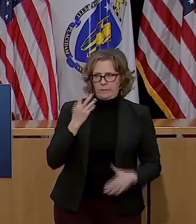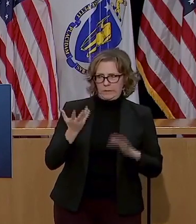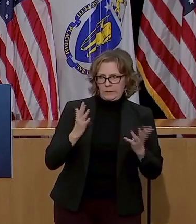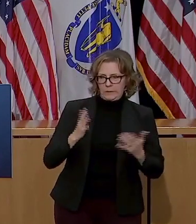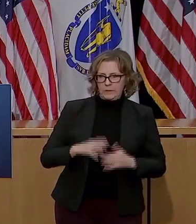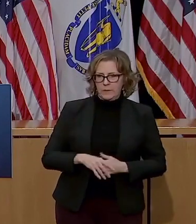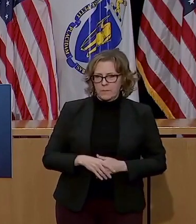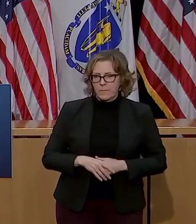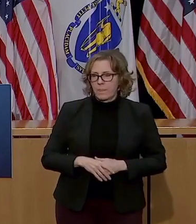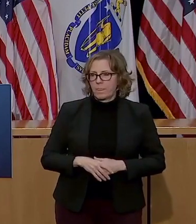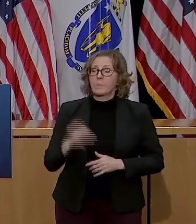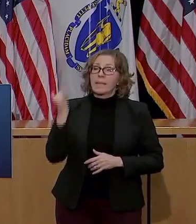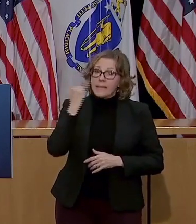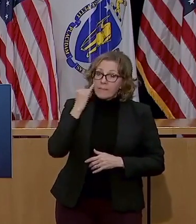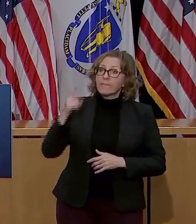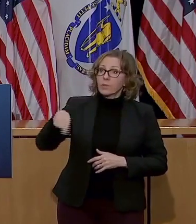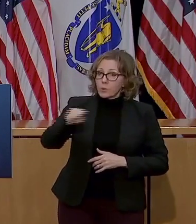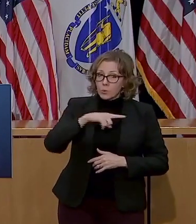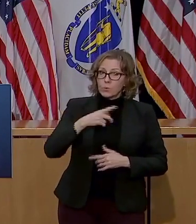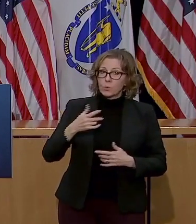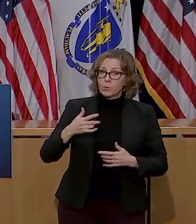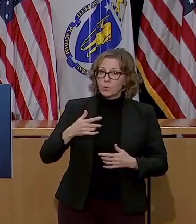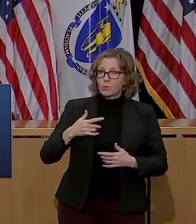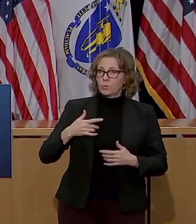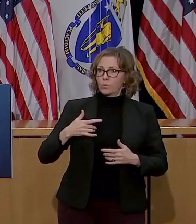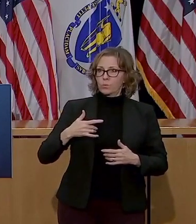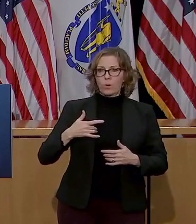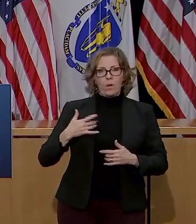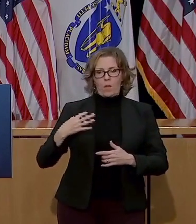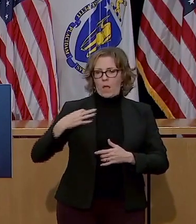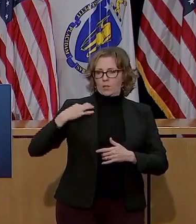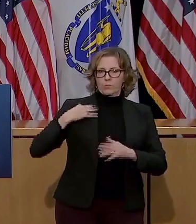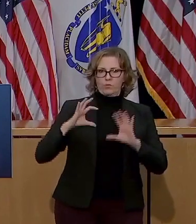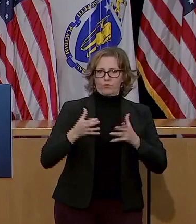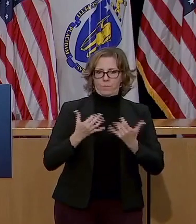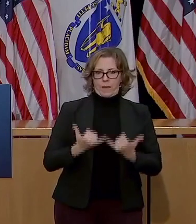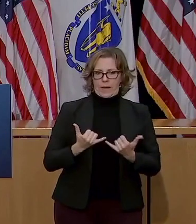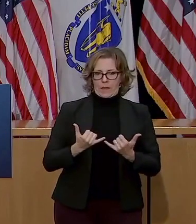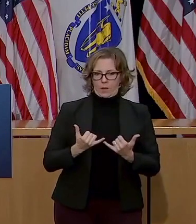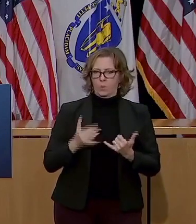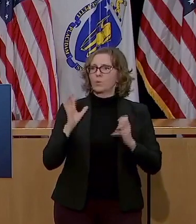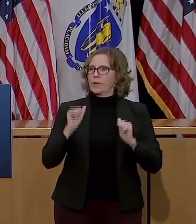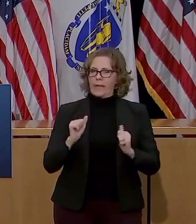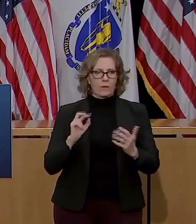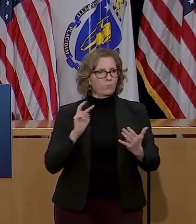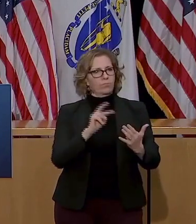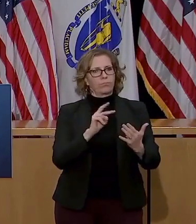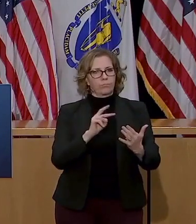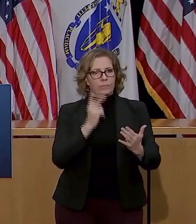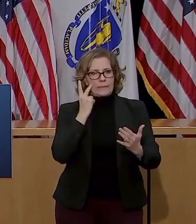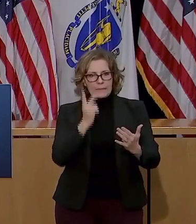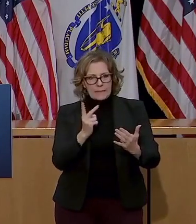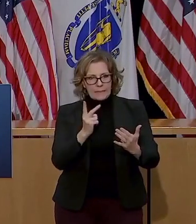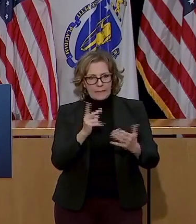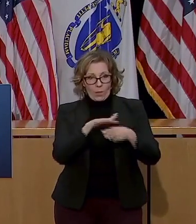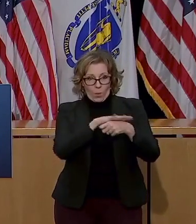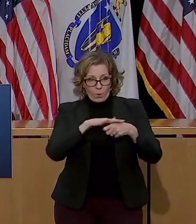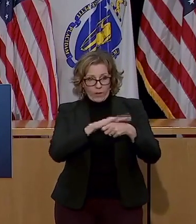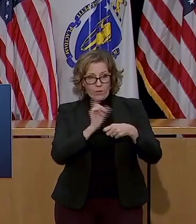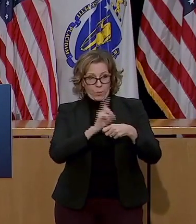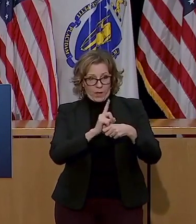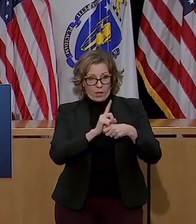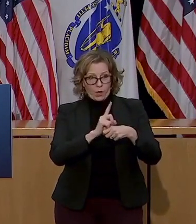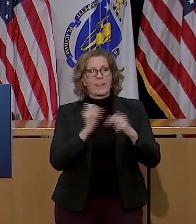determine if you are eligible, where the site closest to you might be, and how you can make an appointment on that site, all at the same